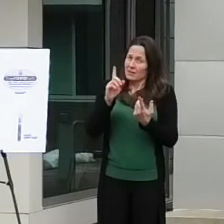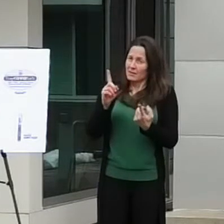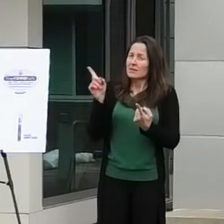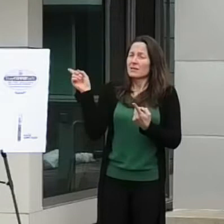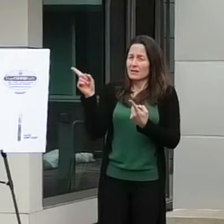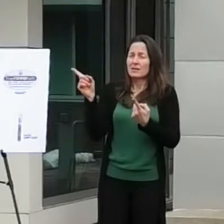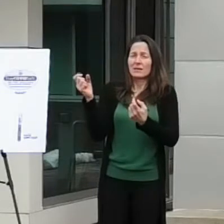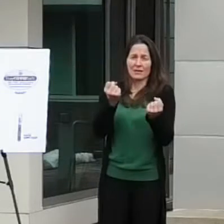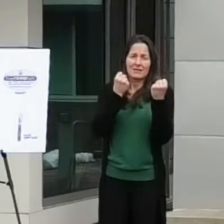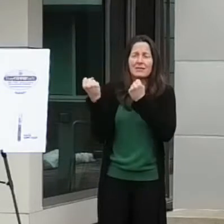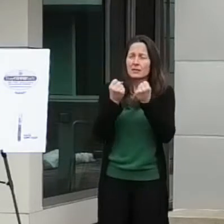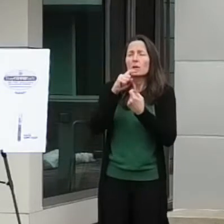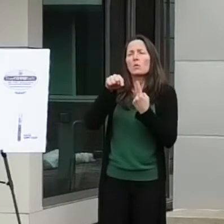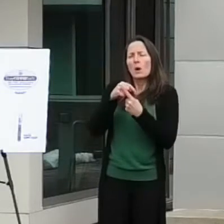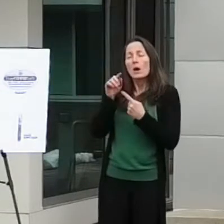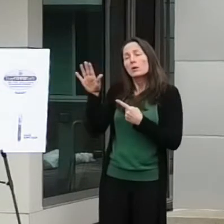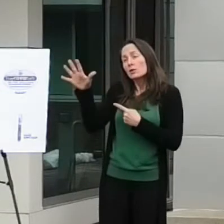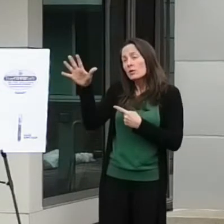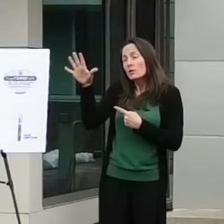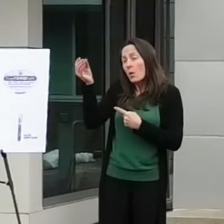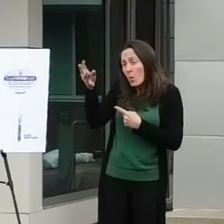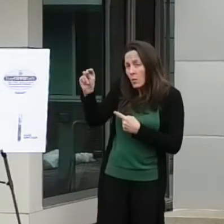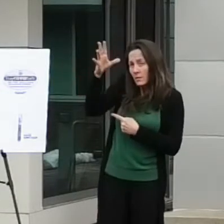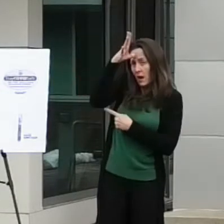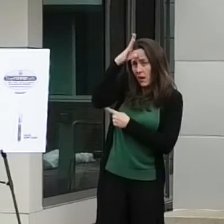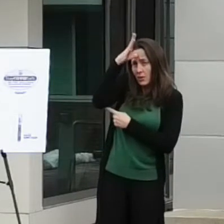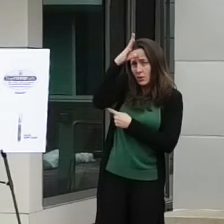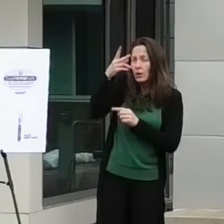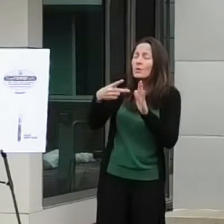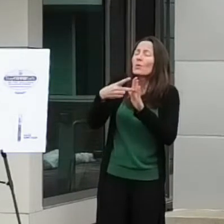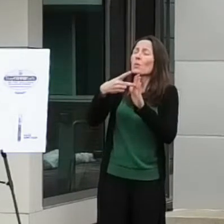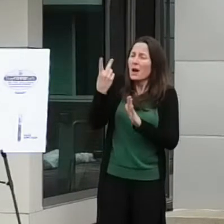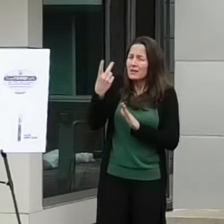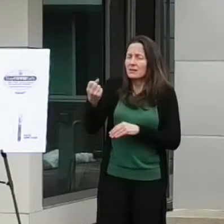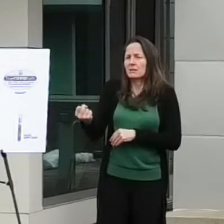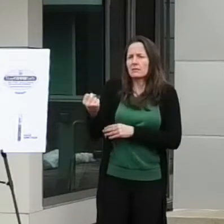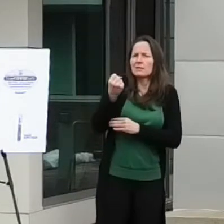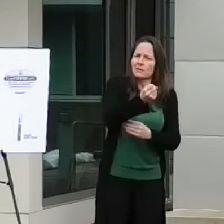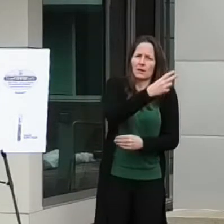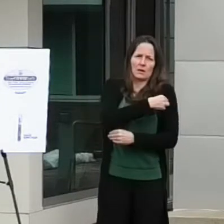was hospitalized twice with COVID. So